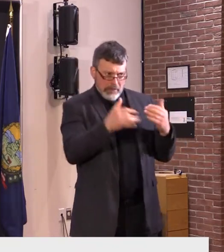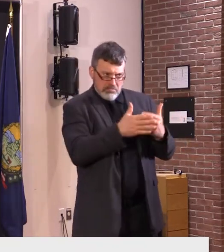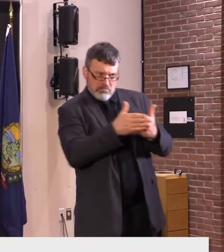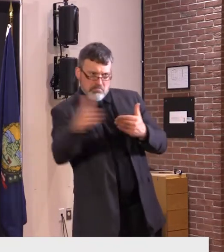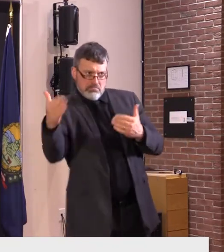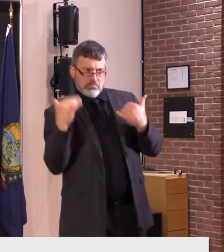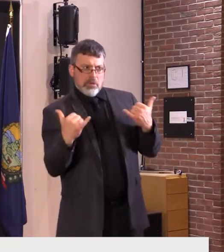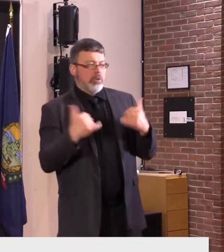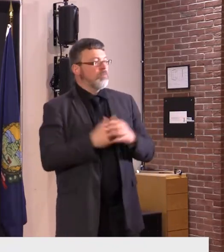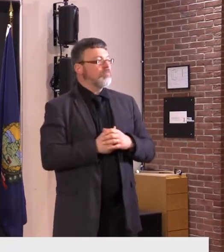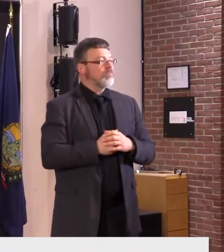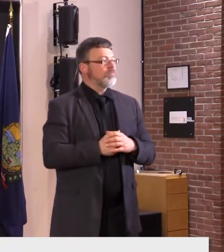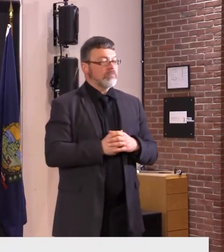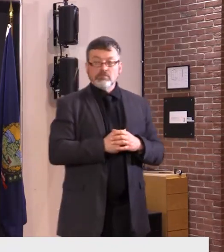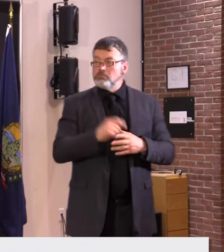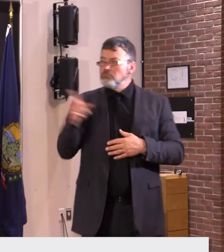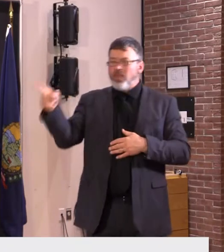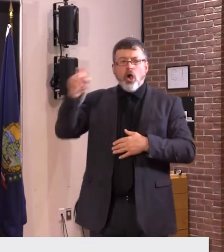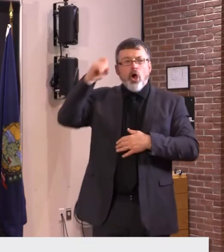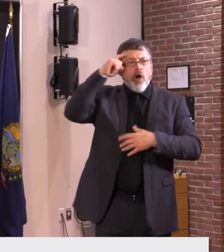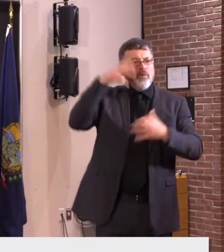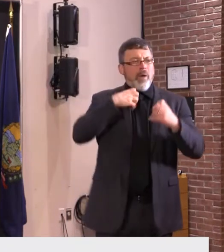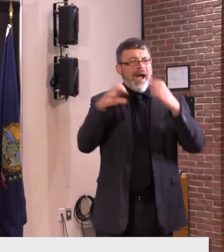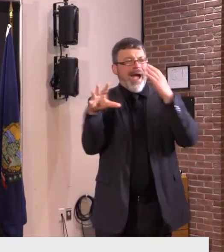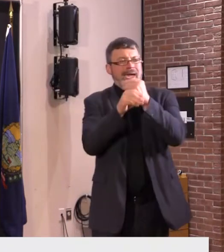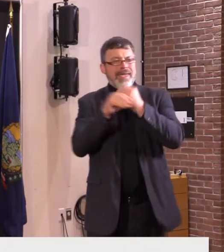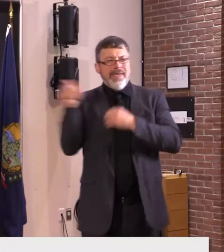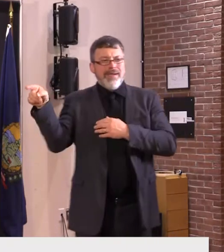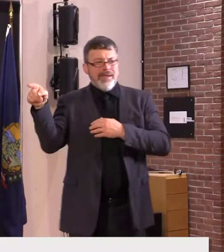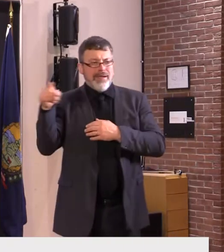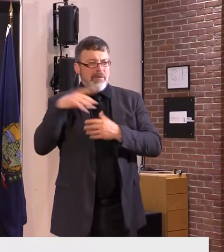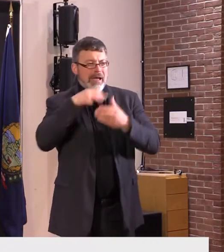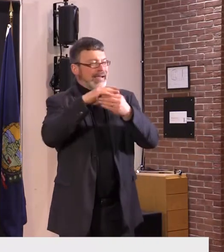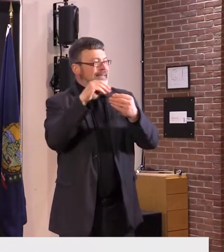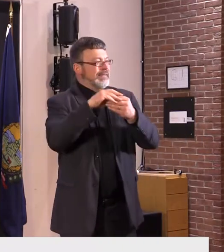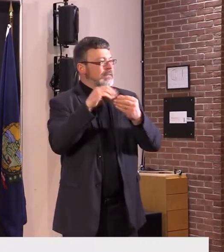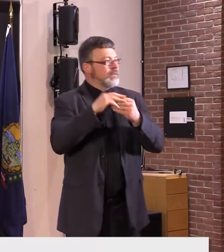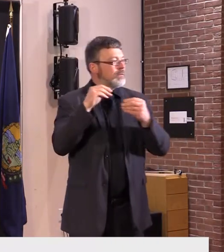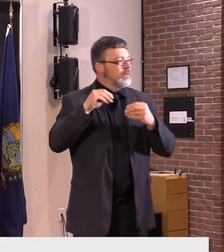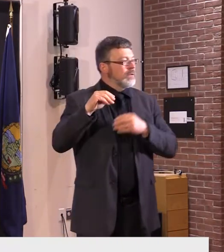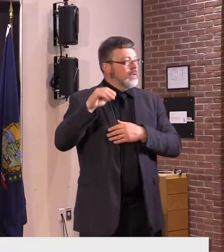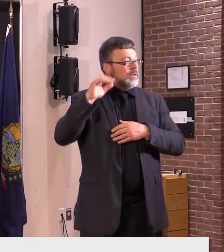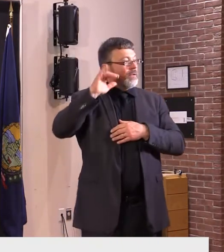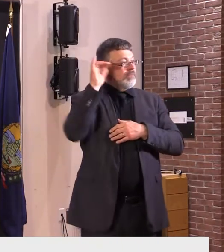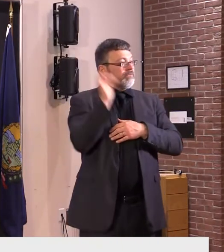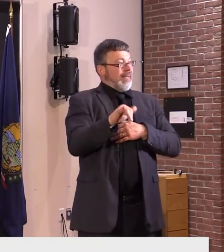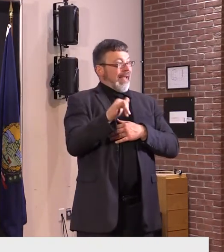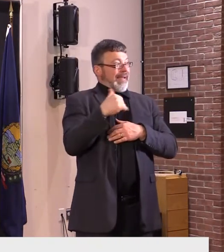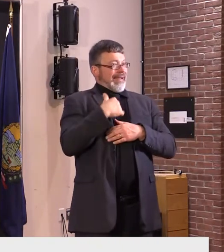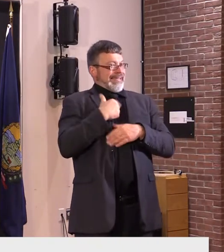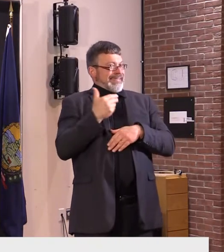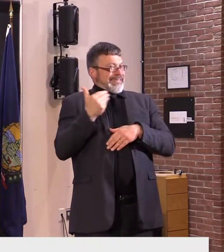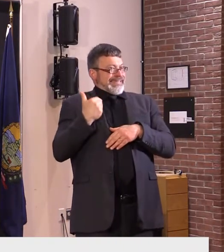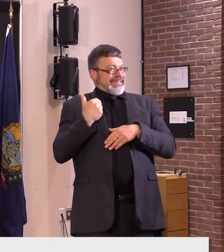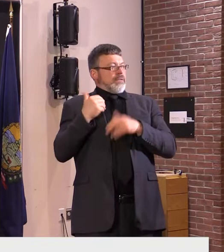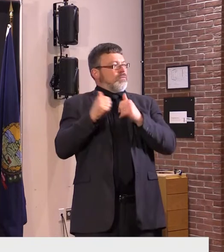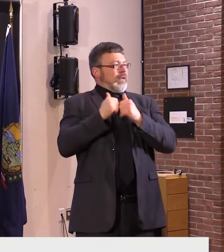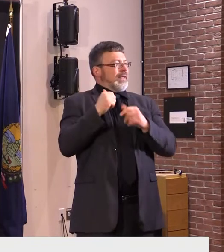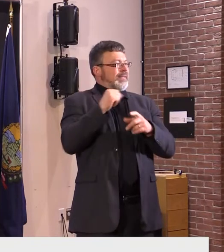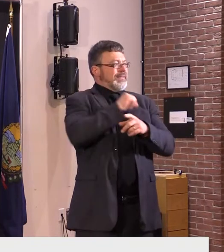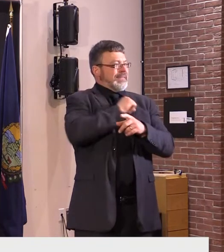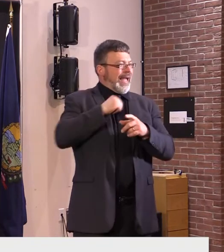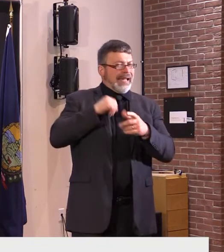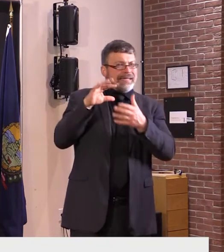We did discuss this during a staff meeting this morning. And for anyone out there who is